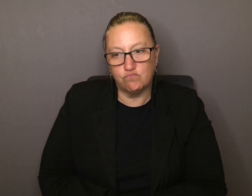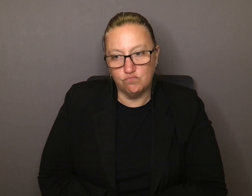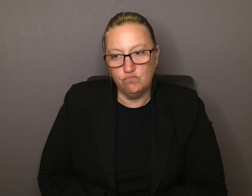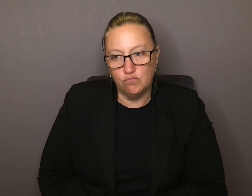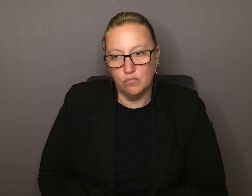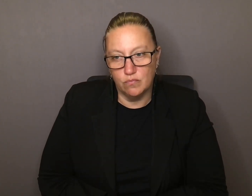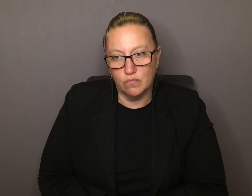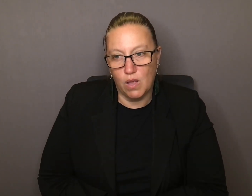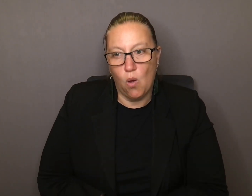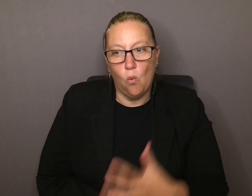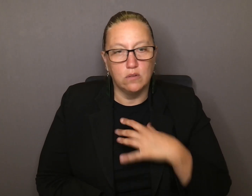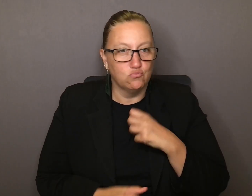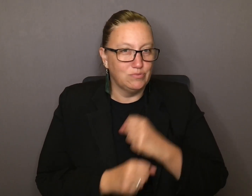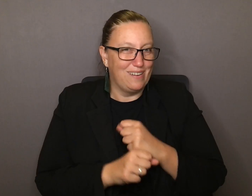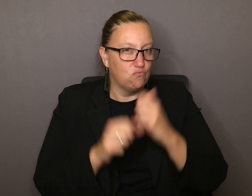world actionable change.